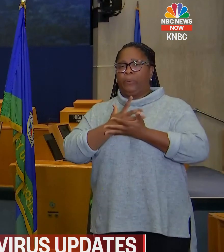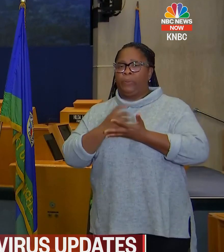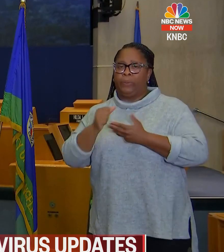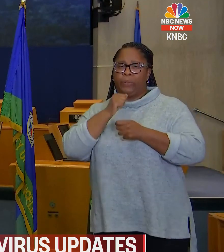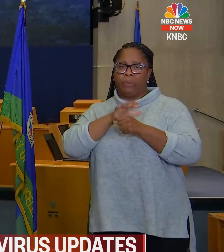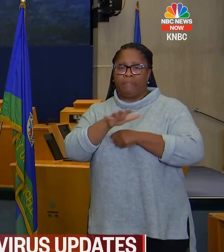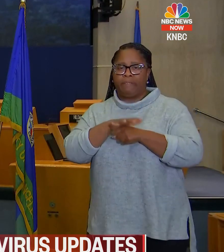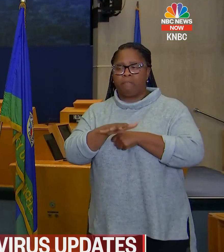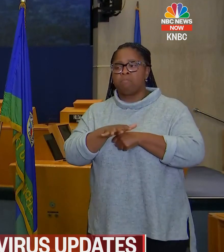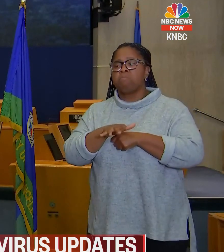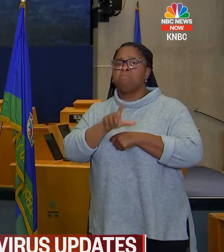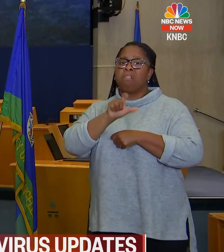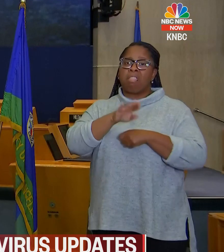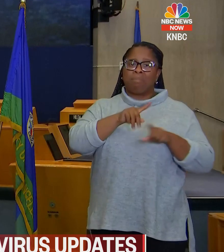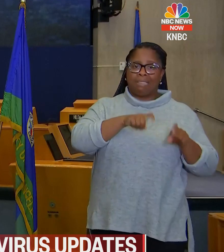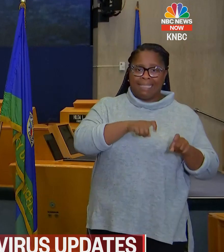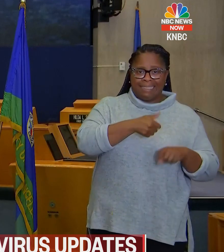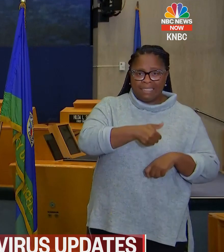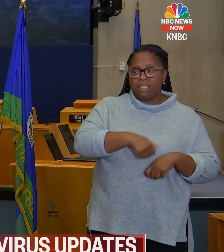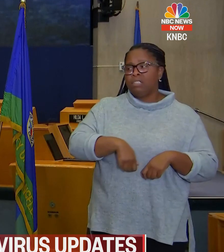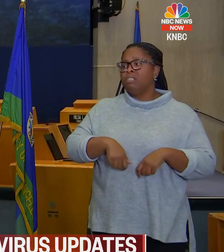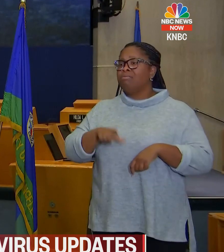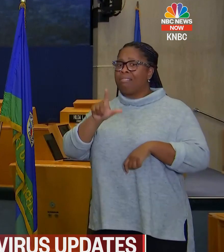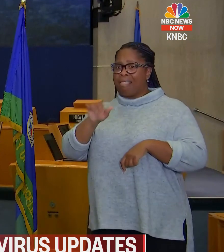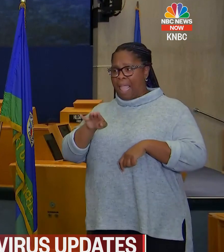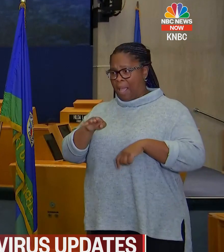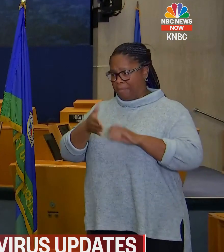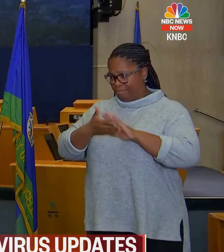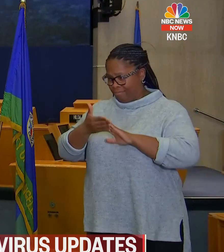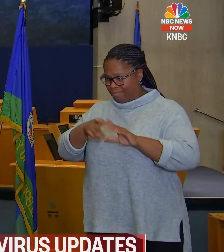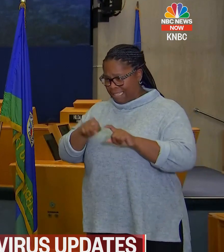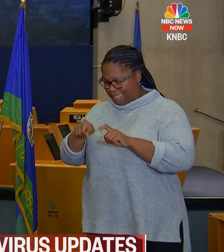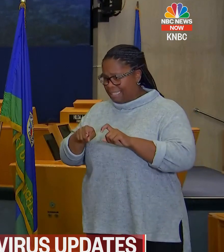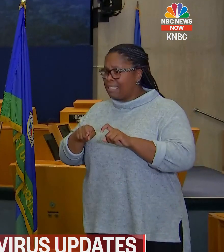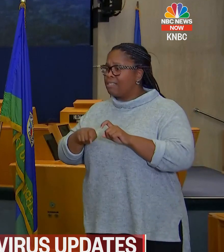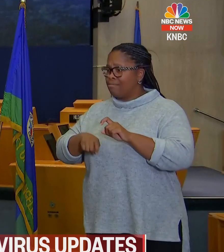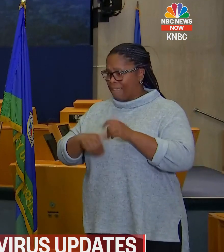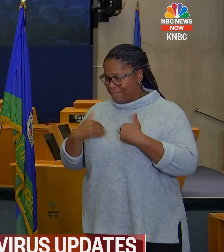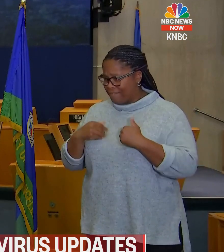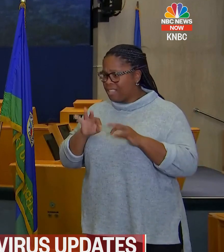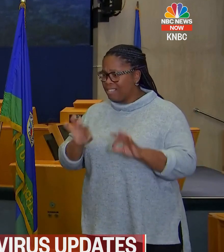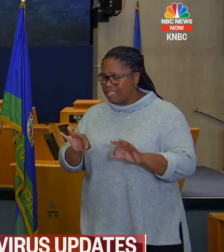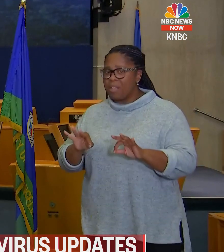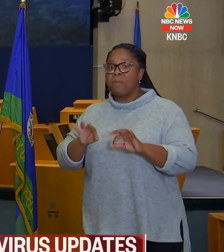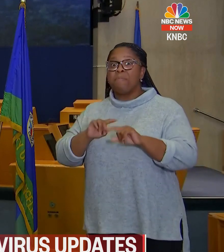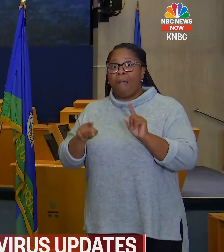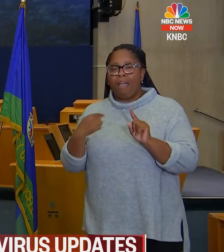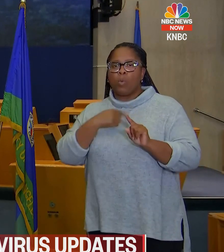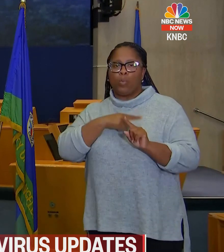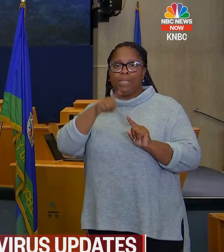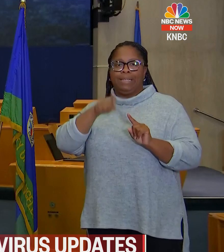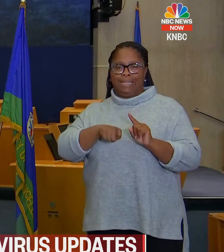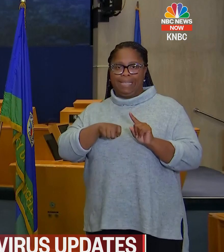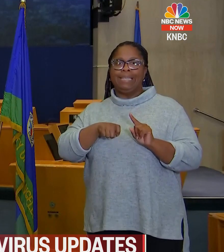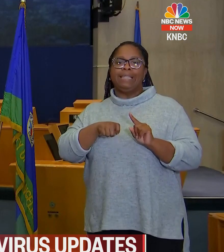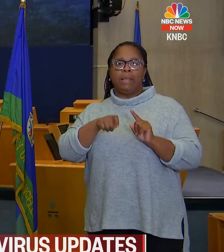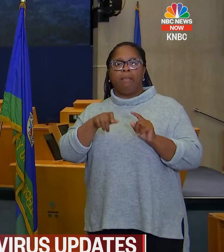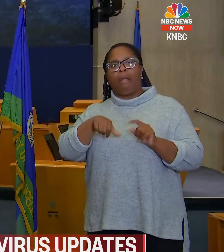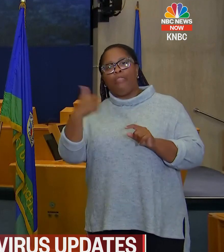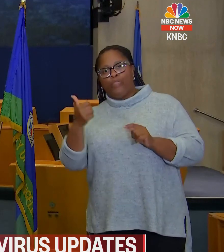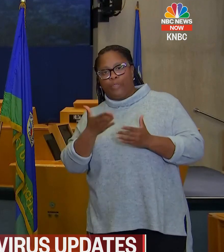lab capacity and tests. We need to secure the critical materials that makes testing possible: